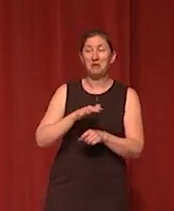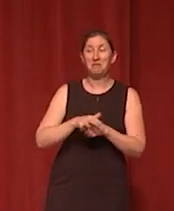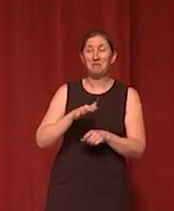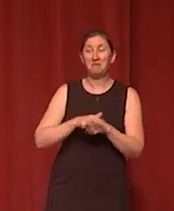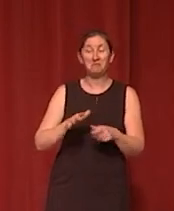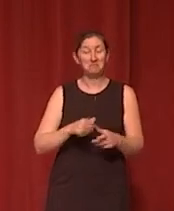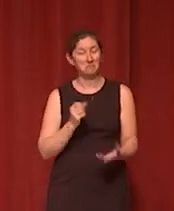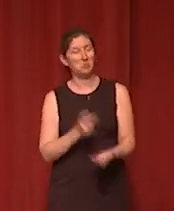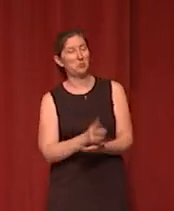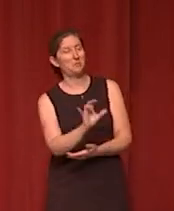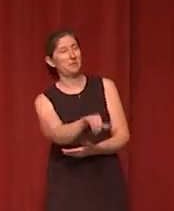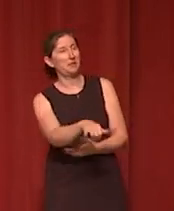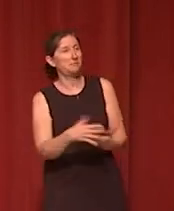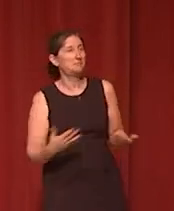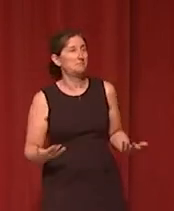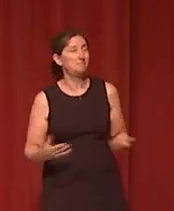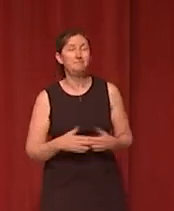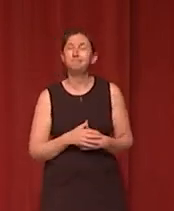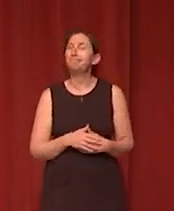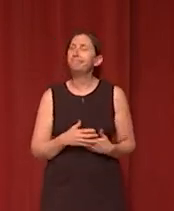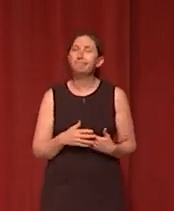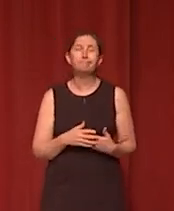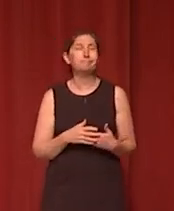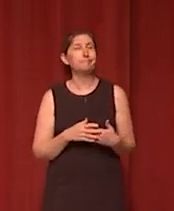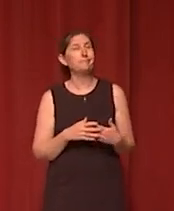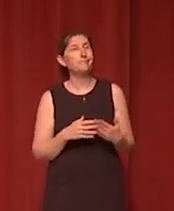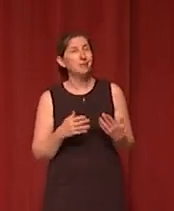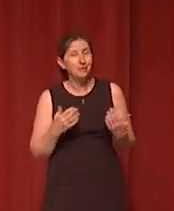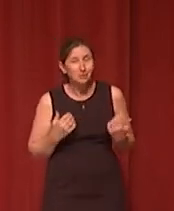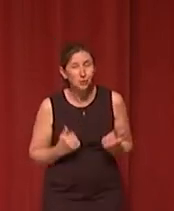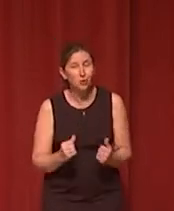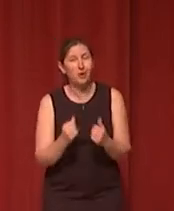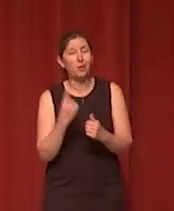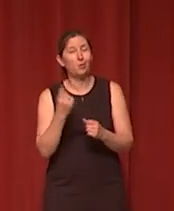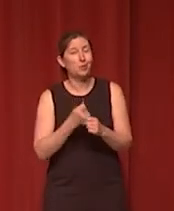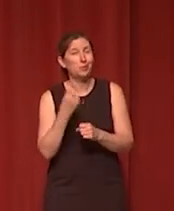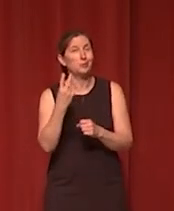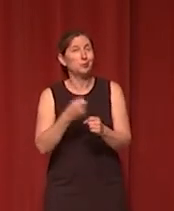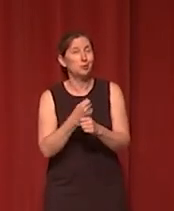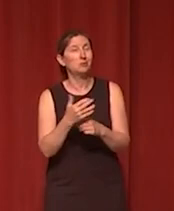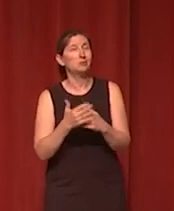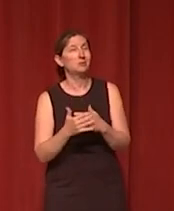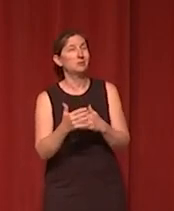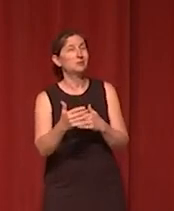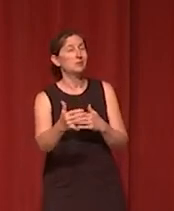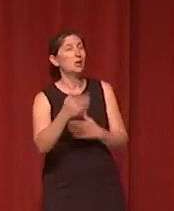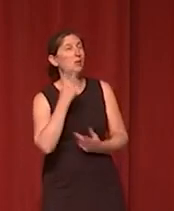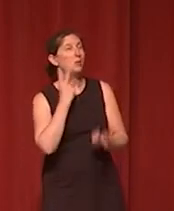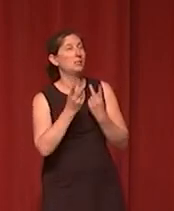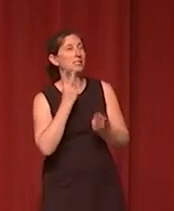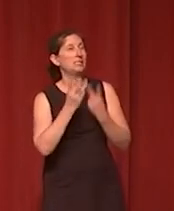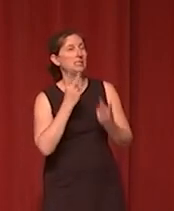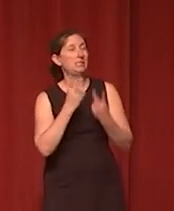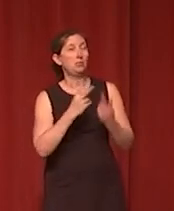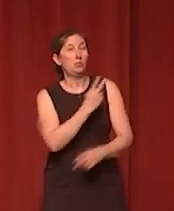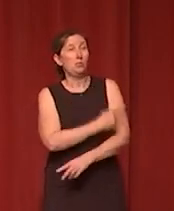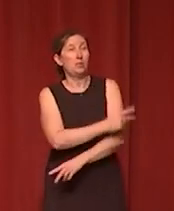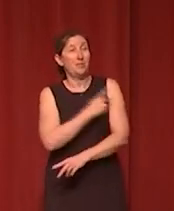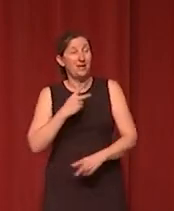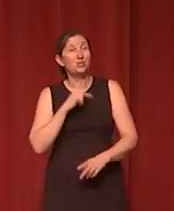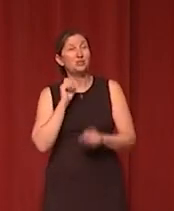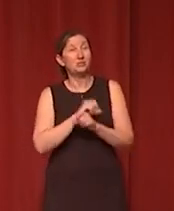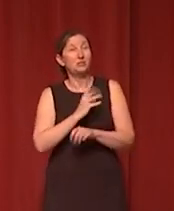to, it's going to continue to evolve at 24 months, at 36 months, we'll continue as patients get to those